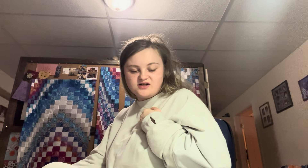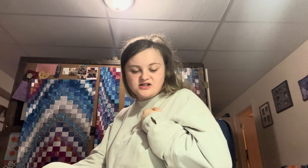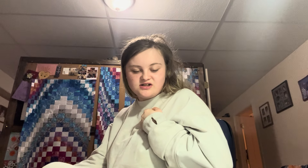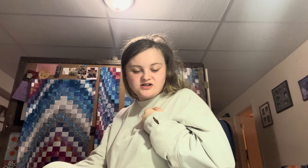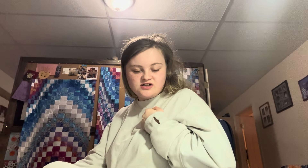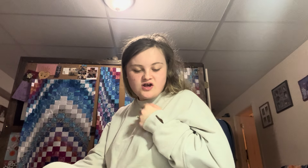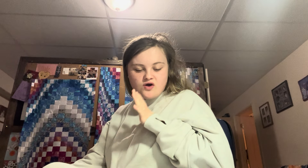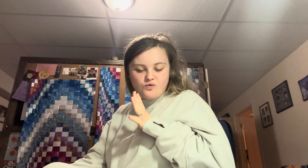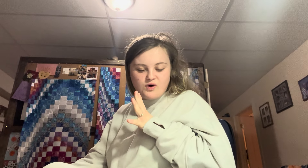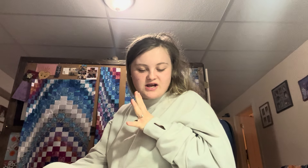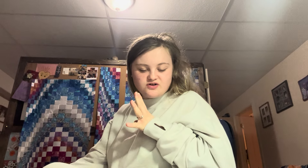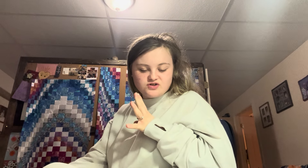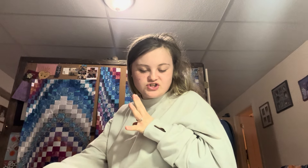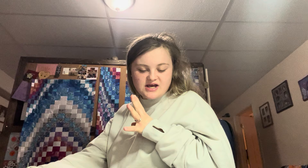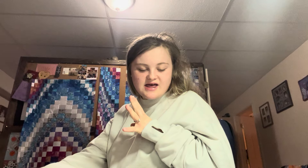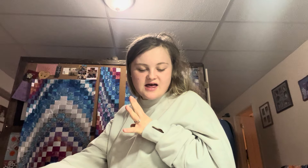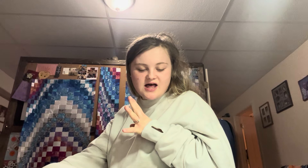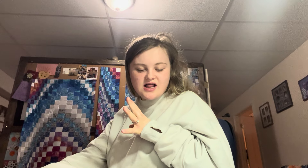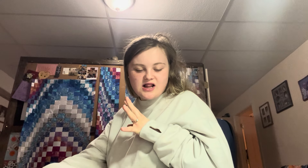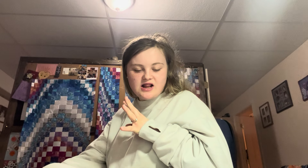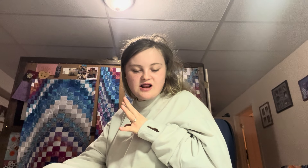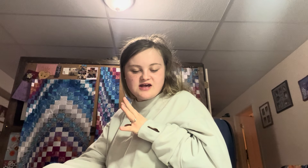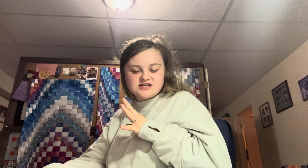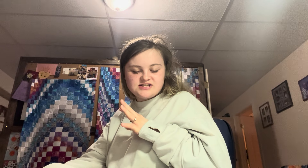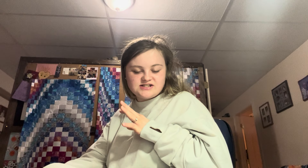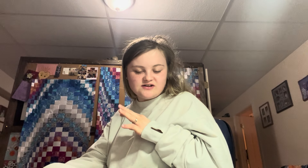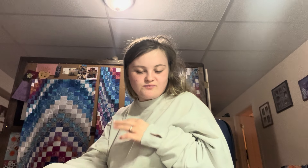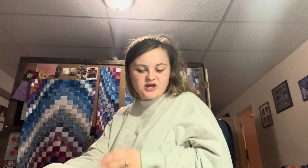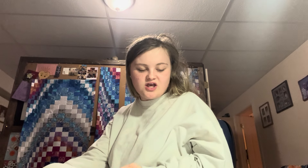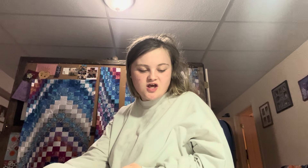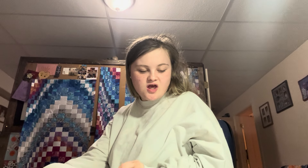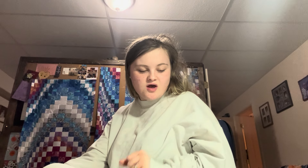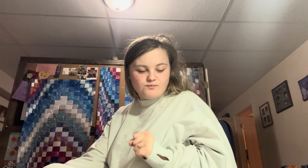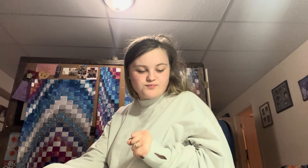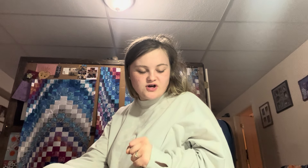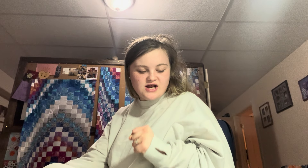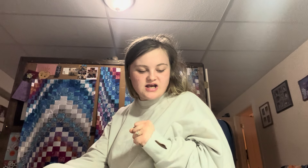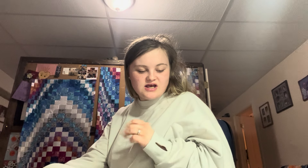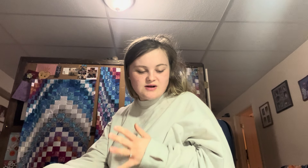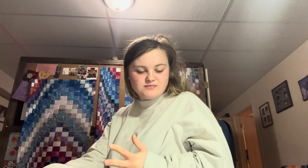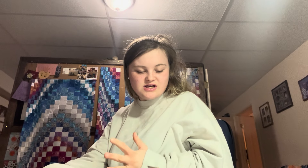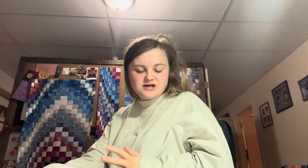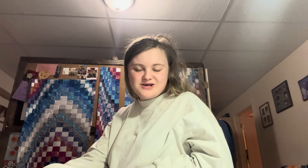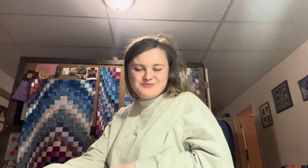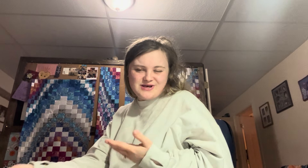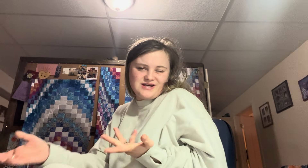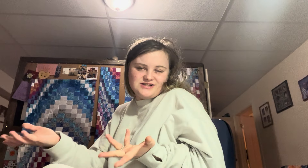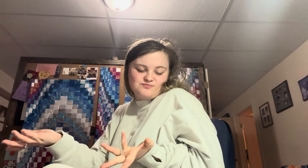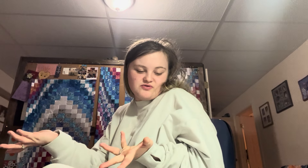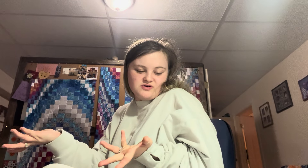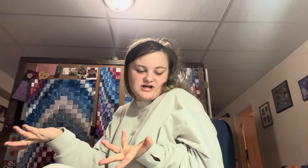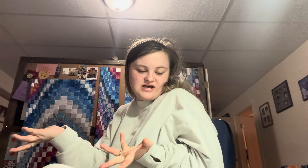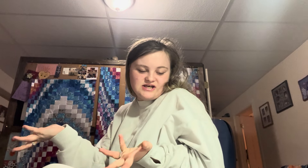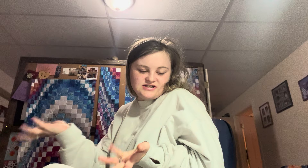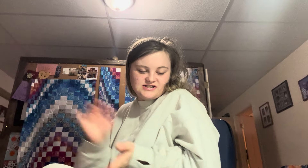poison when you're jealous of me. Pretty, and maybe it's